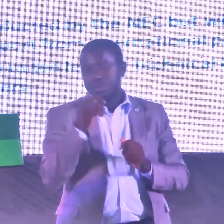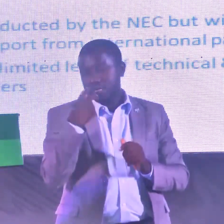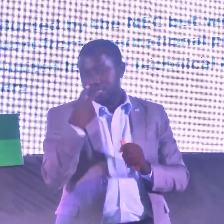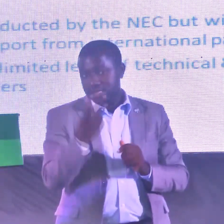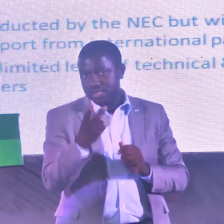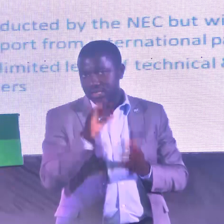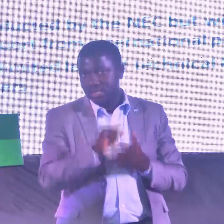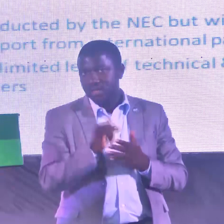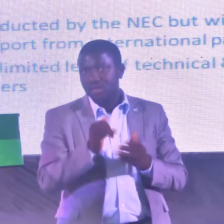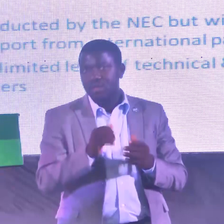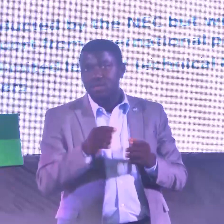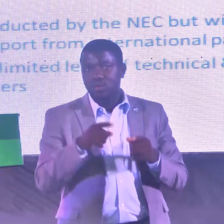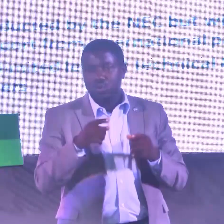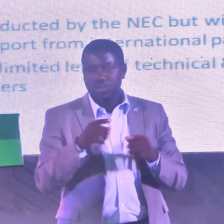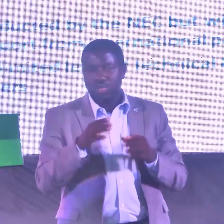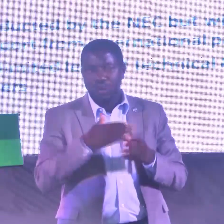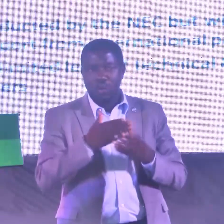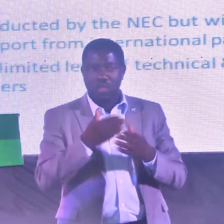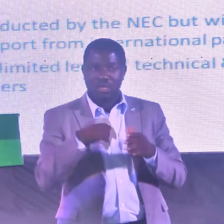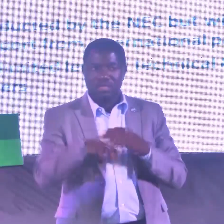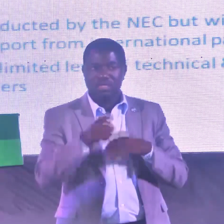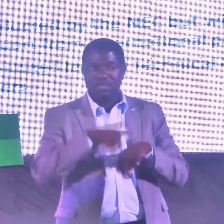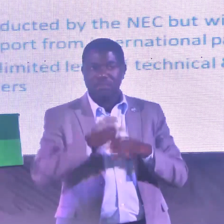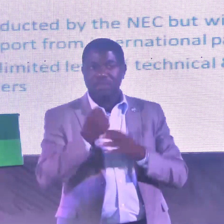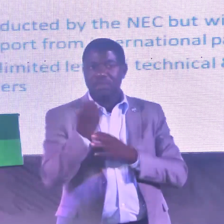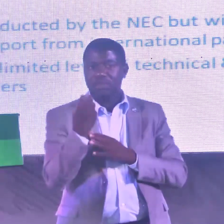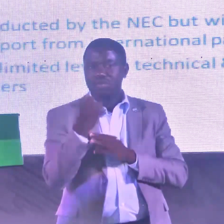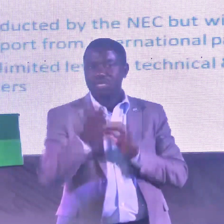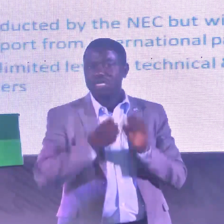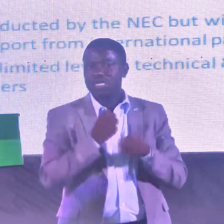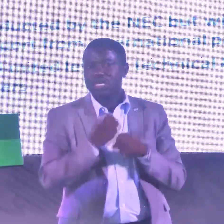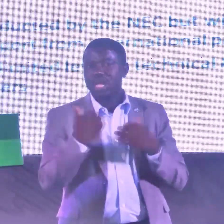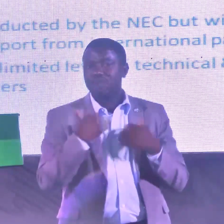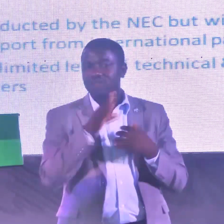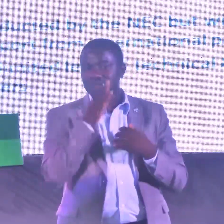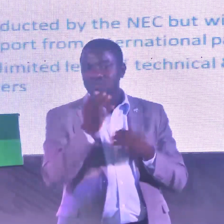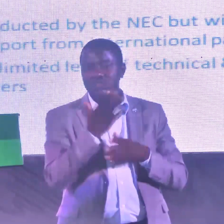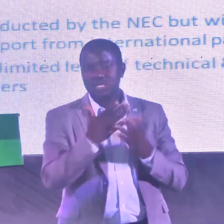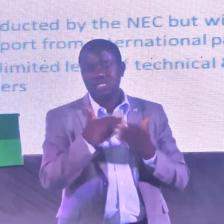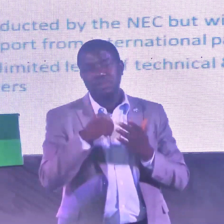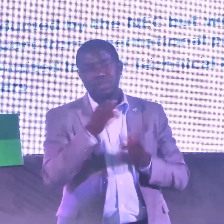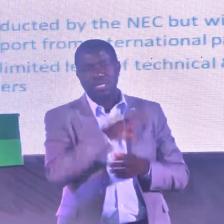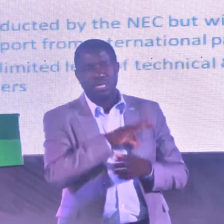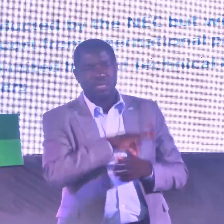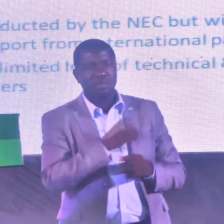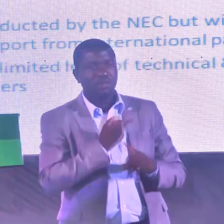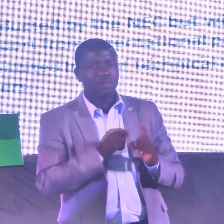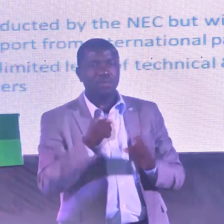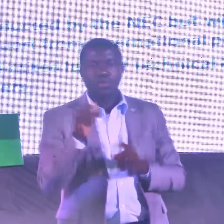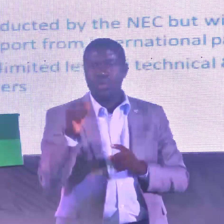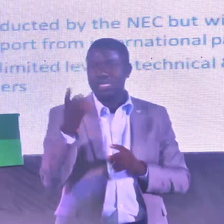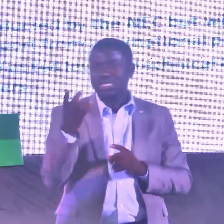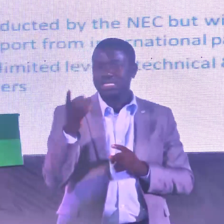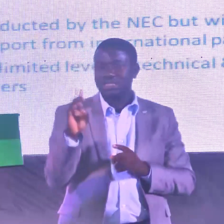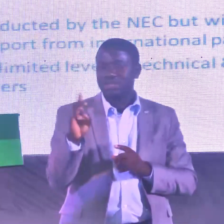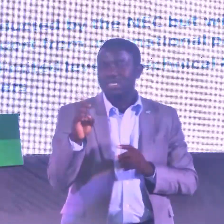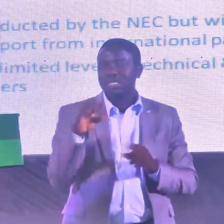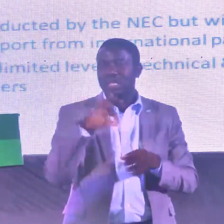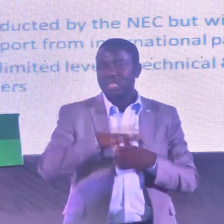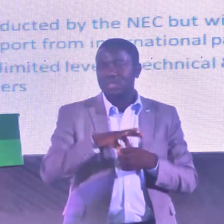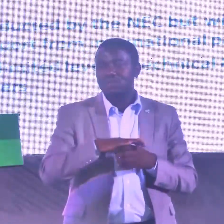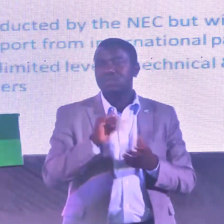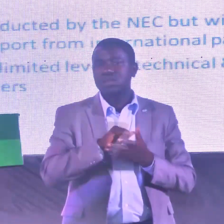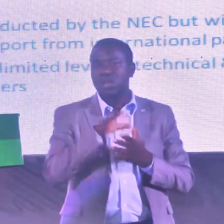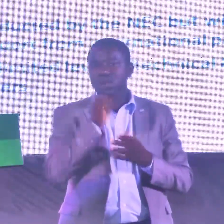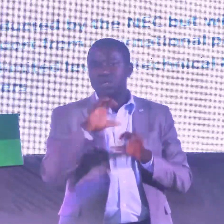within a period of about 12 years, there have been substantive gains where the 2017 elections were conducted